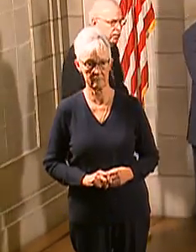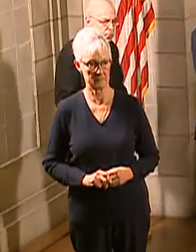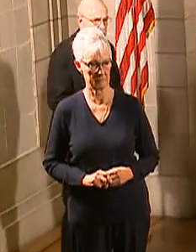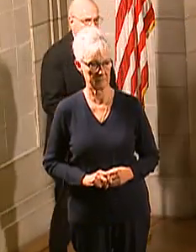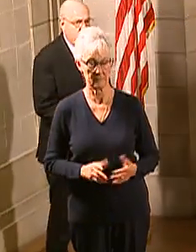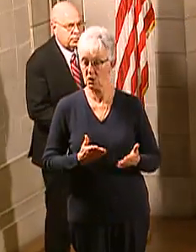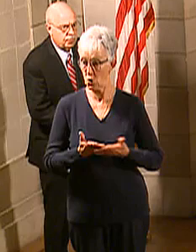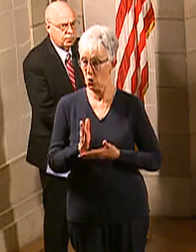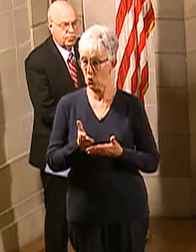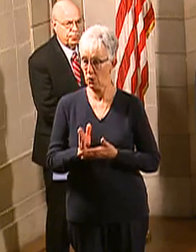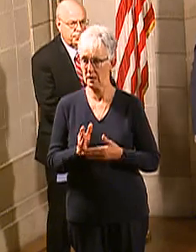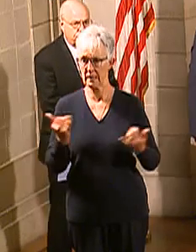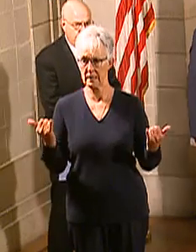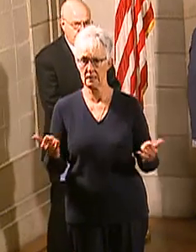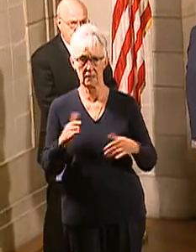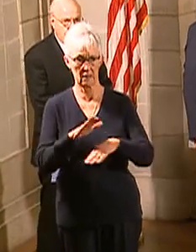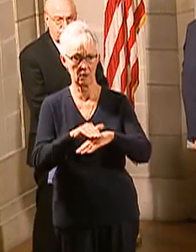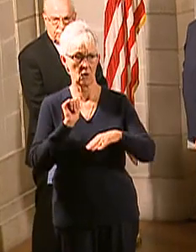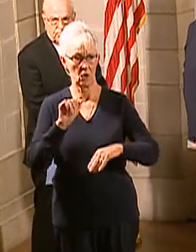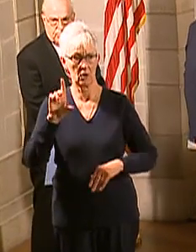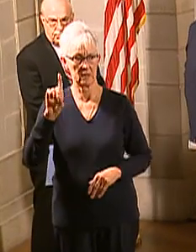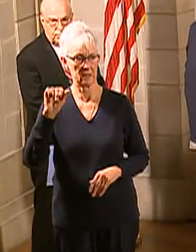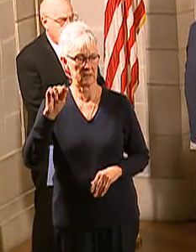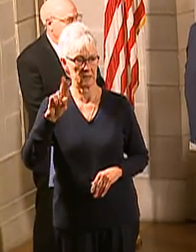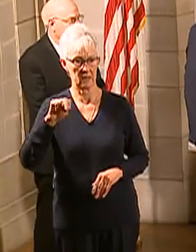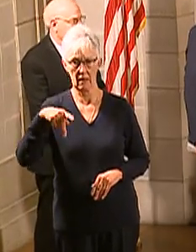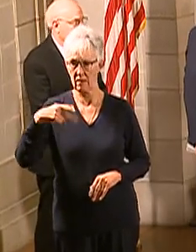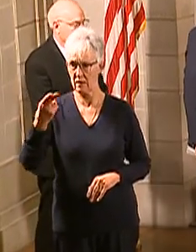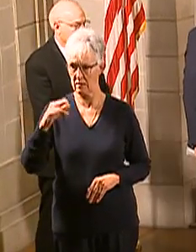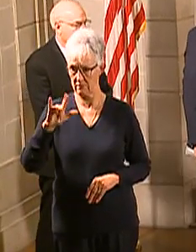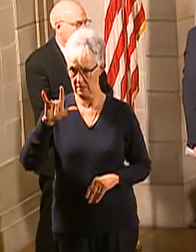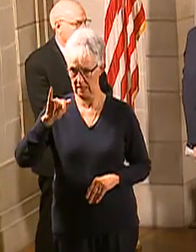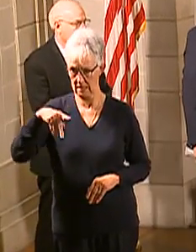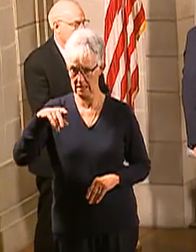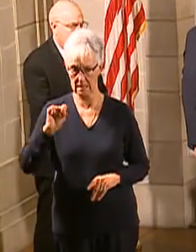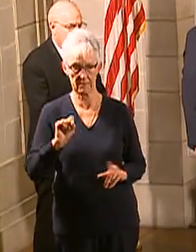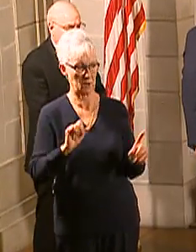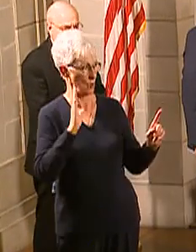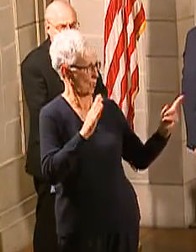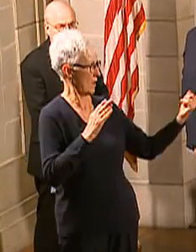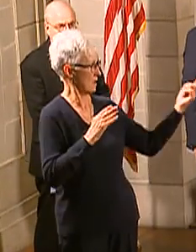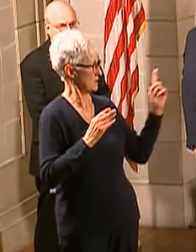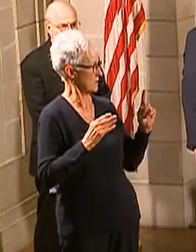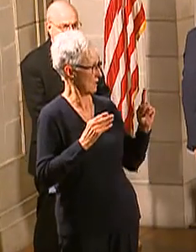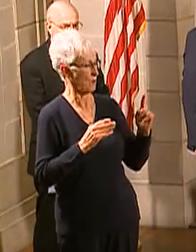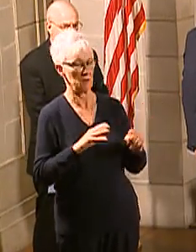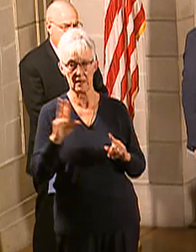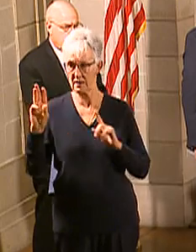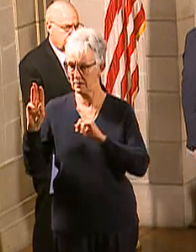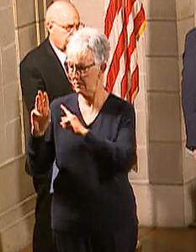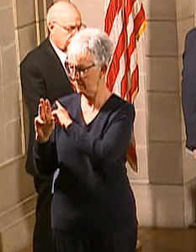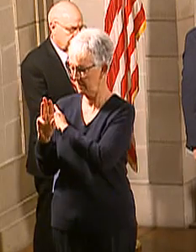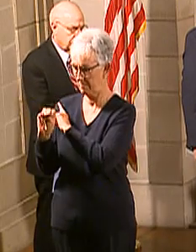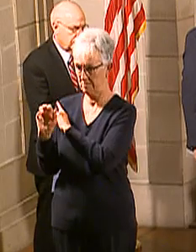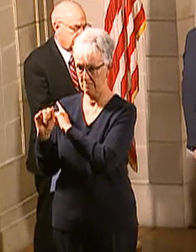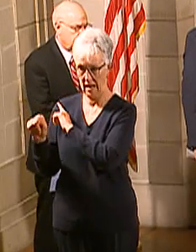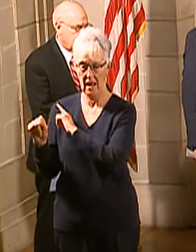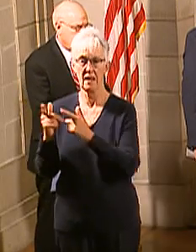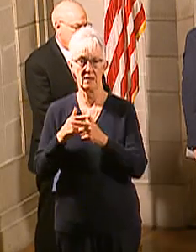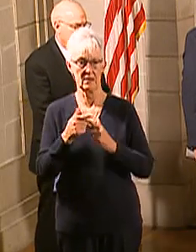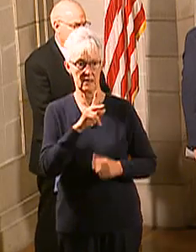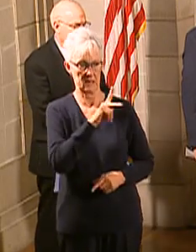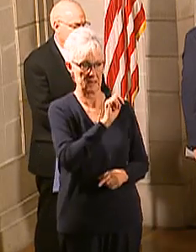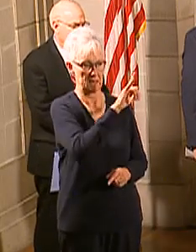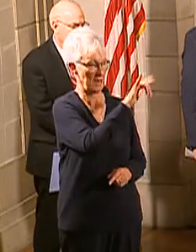All right, now we're going to call up Dan Phillips. He's going to say a few words. Matt will say a few words. Kelly will say a few words, and then they'll bring it back to me.